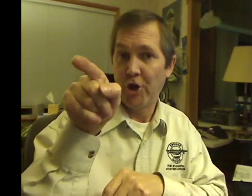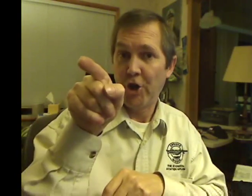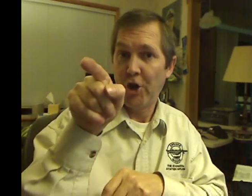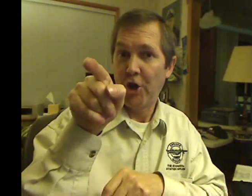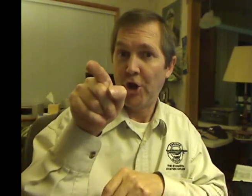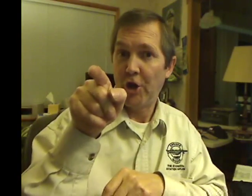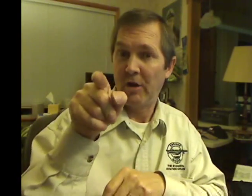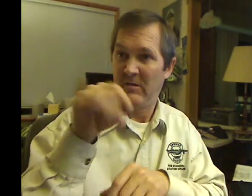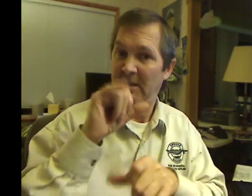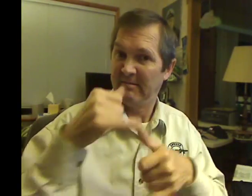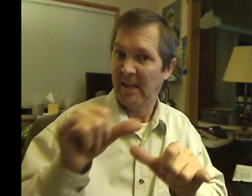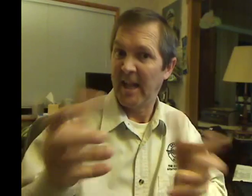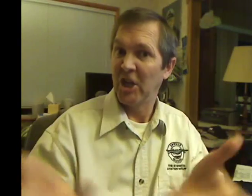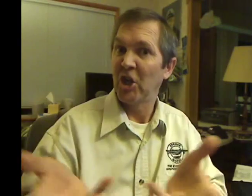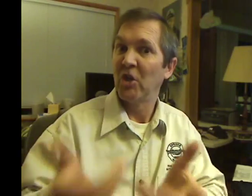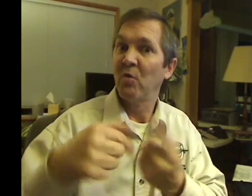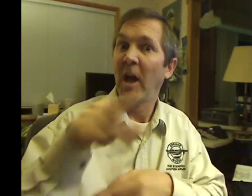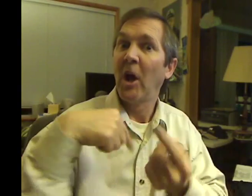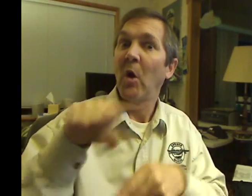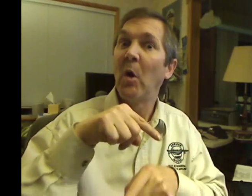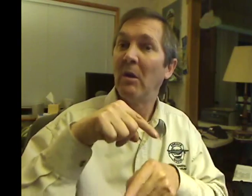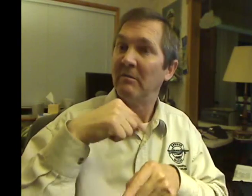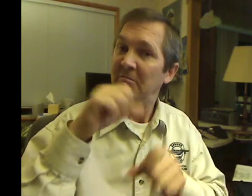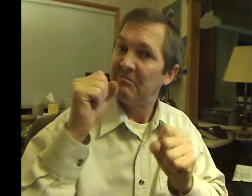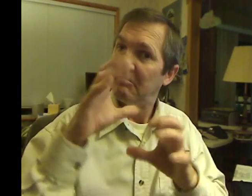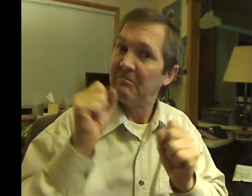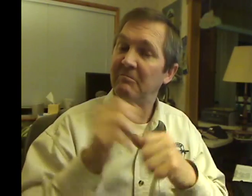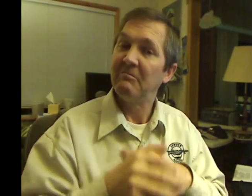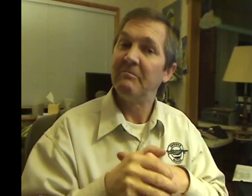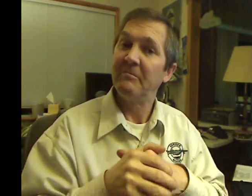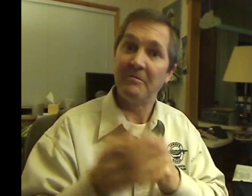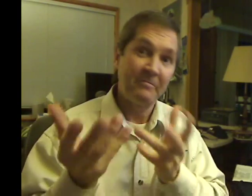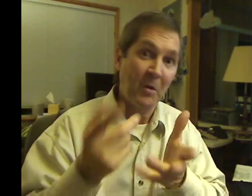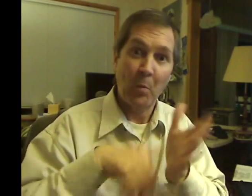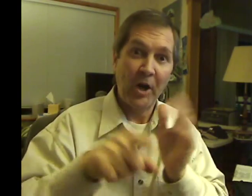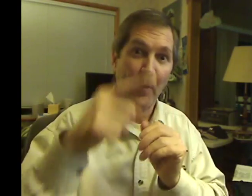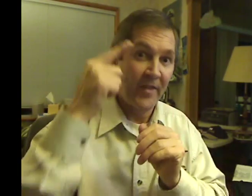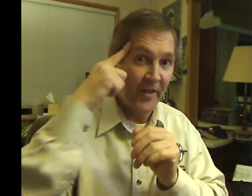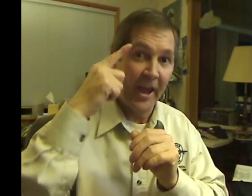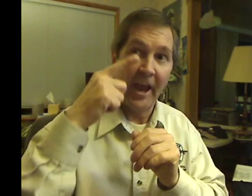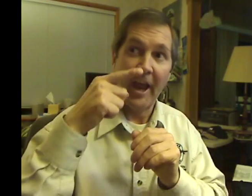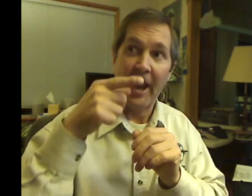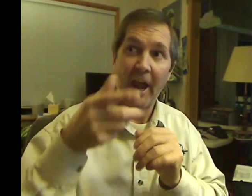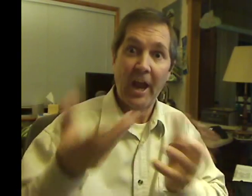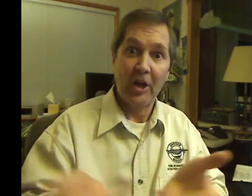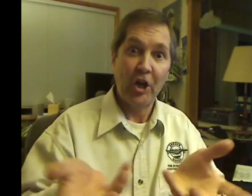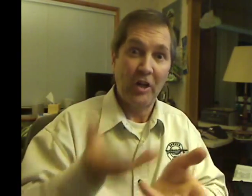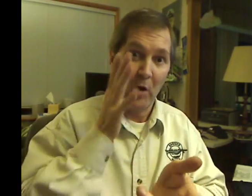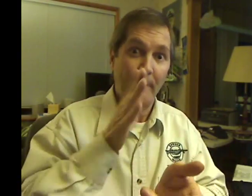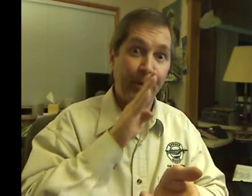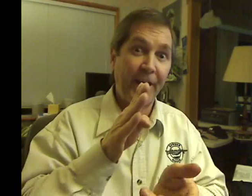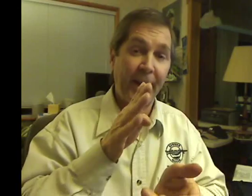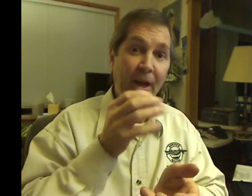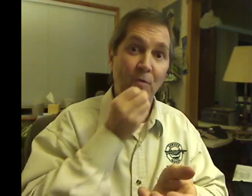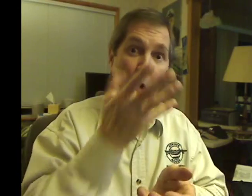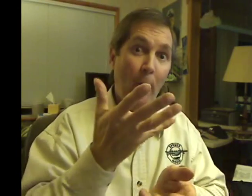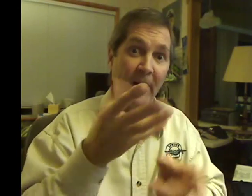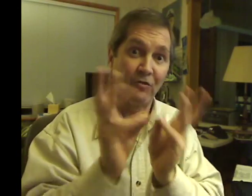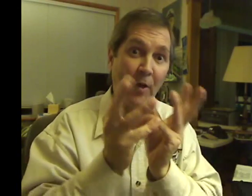is unrepentant. Ma Ying-jeou says the government is slowly building a strong case against Chen. He's also moved to